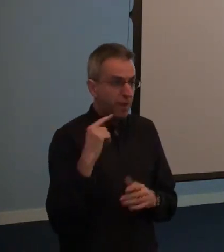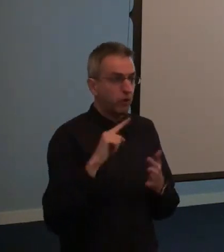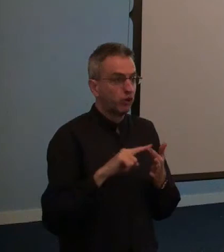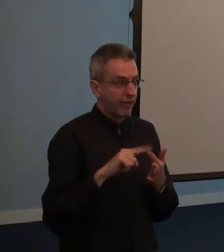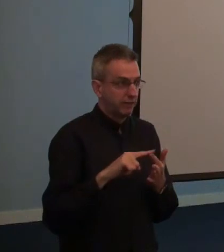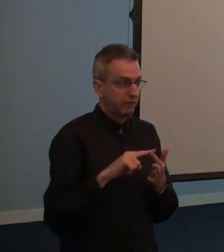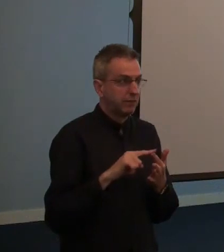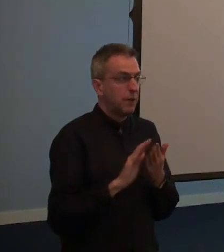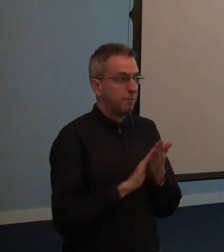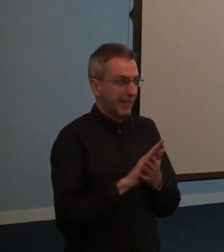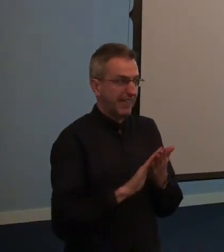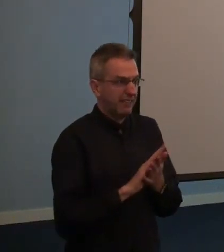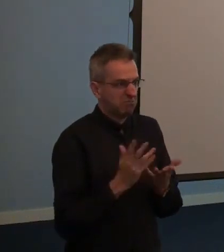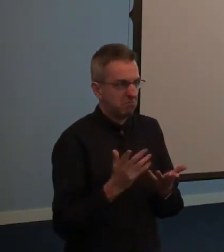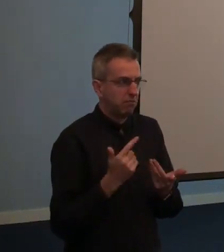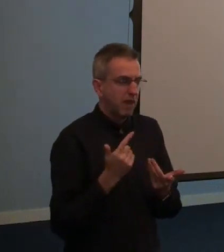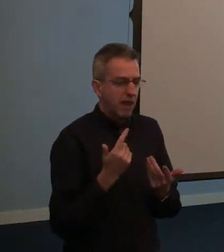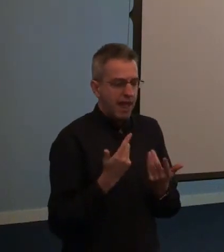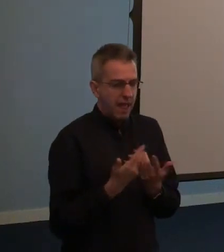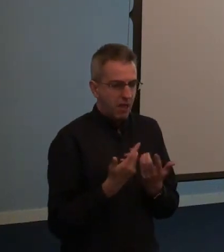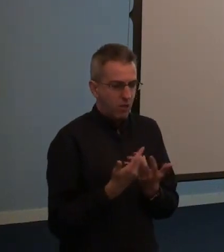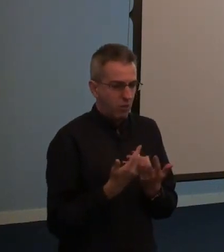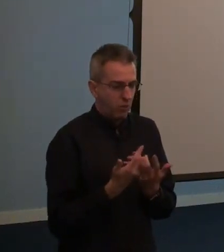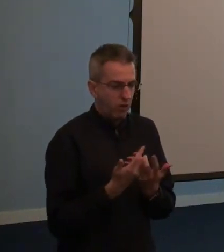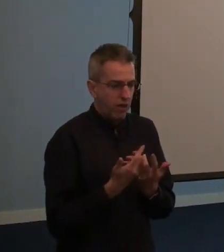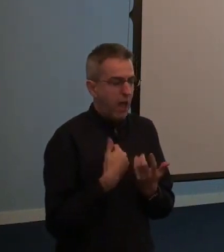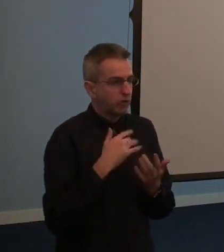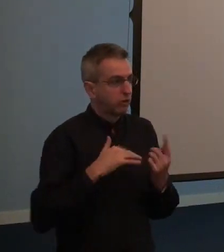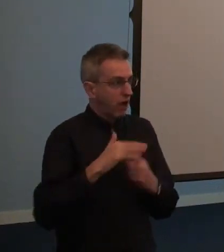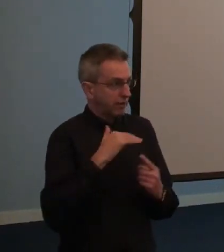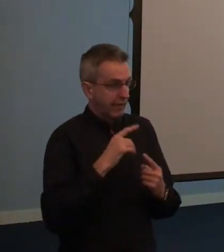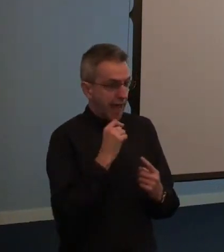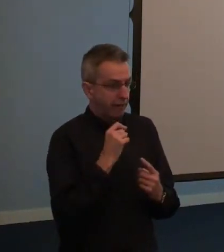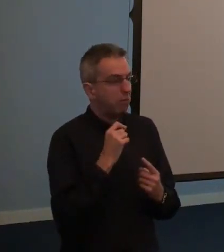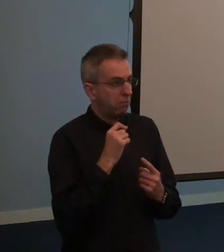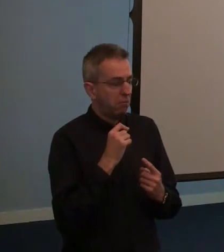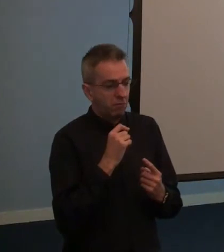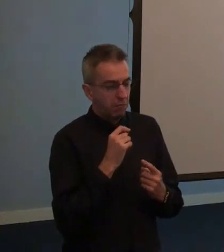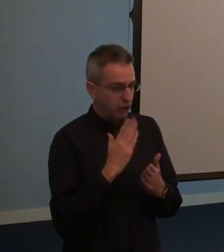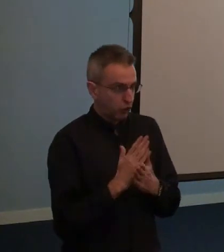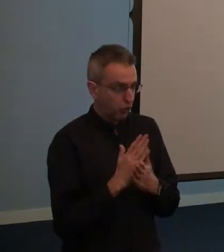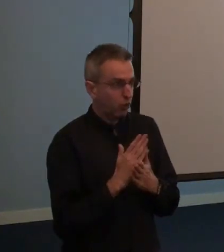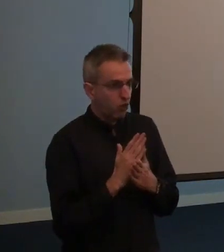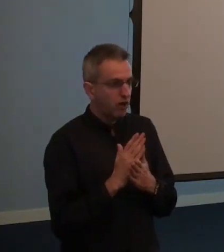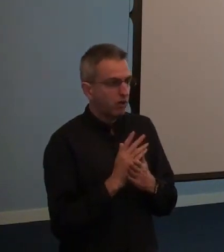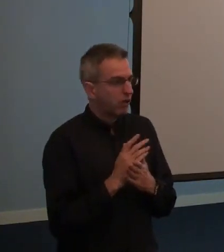And I've mentioned it before that eugenics is the view of how society can make